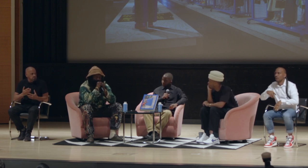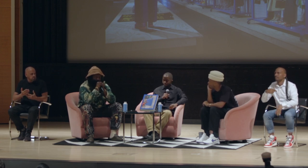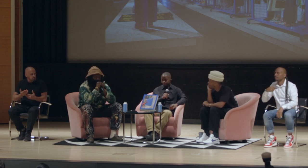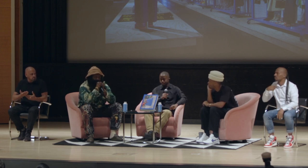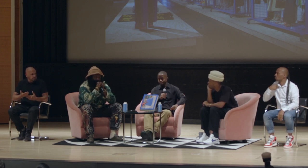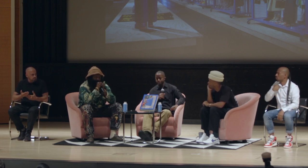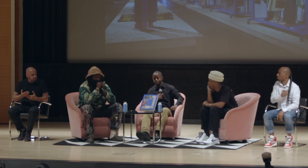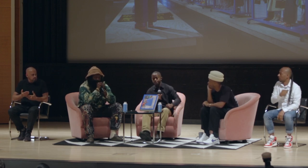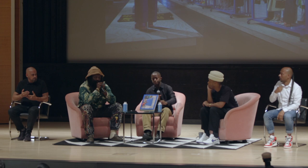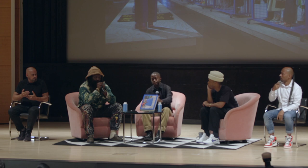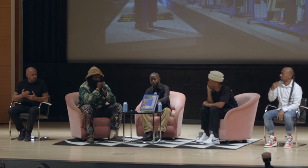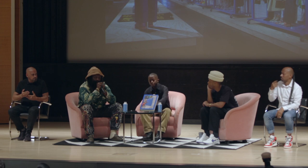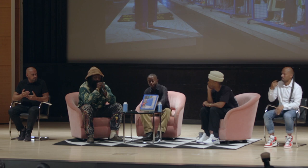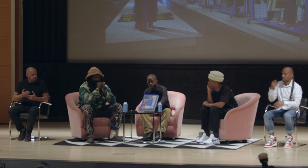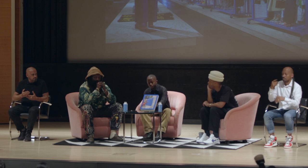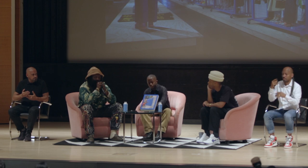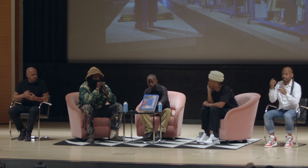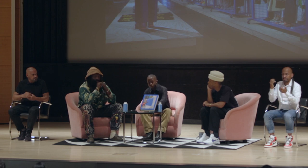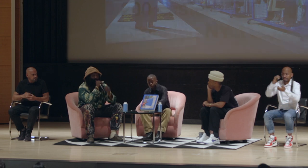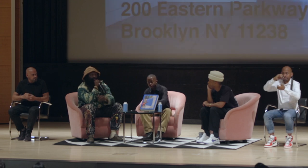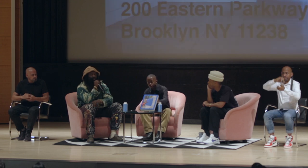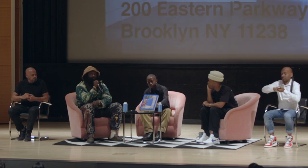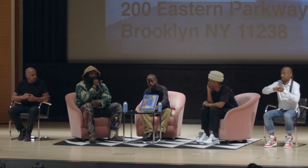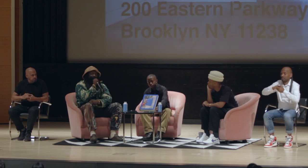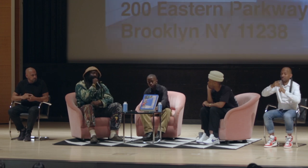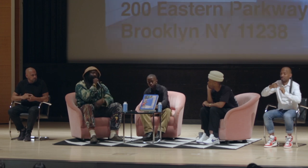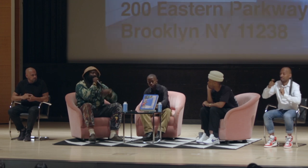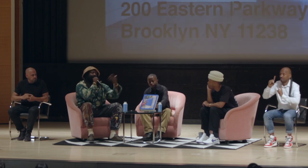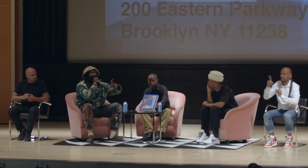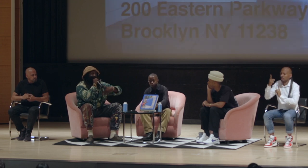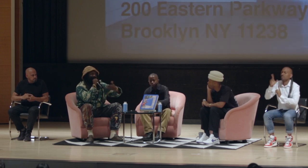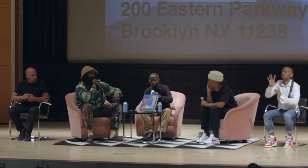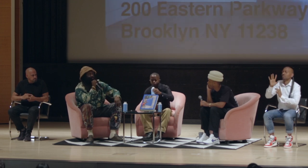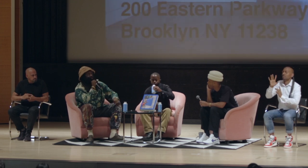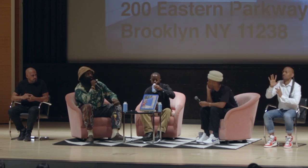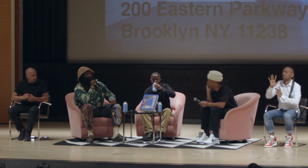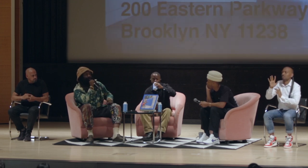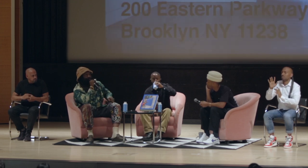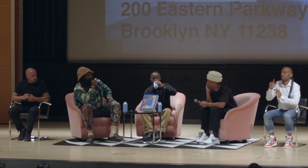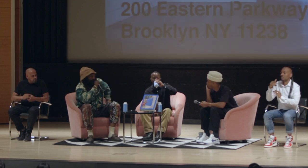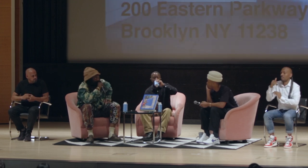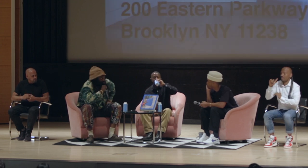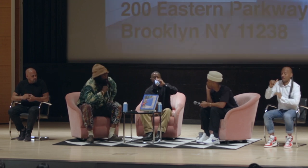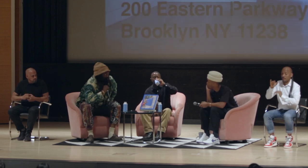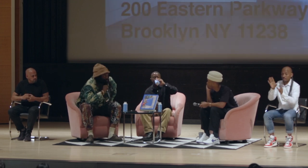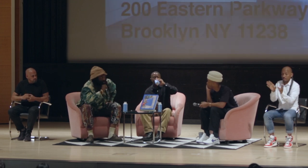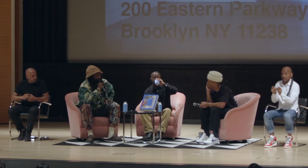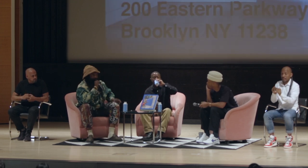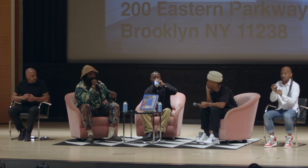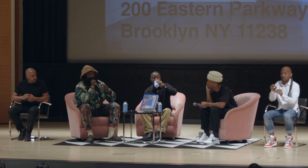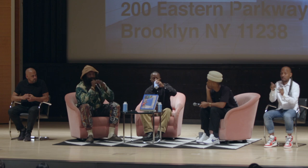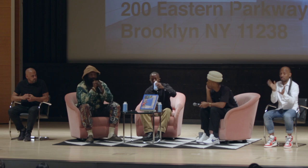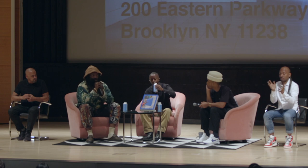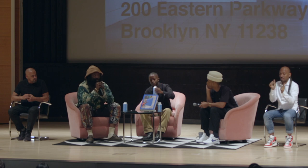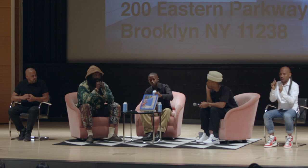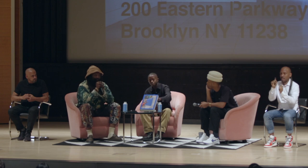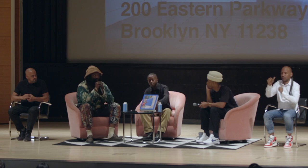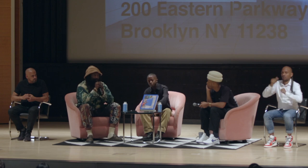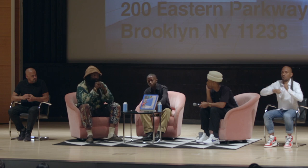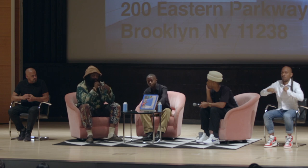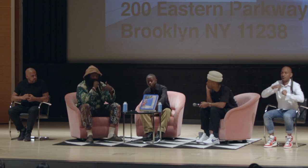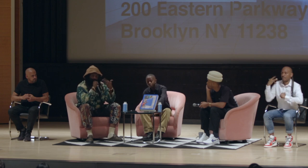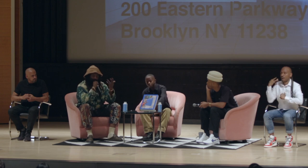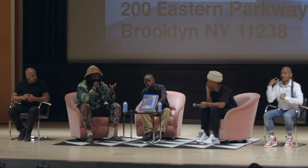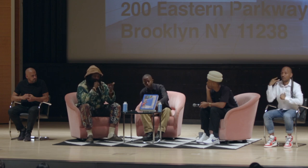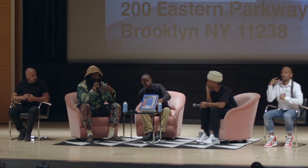We collaborated from our first, so you know, that meeting at the Pagal show and the